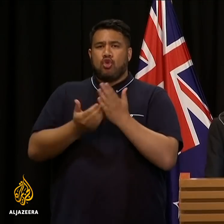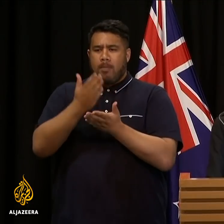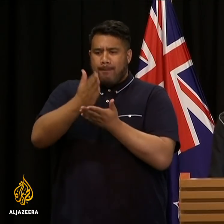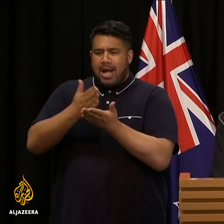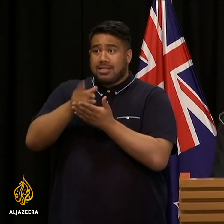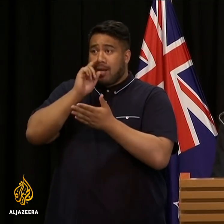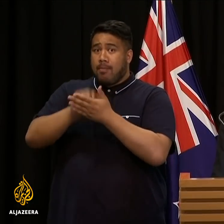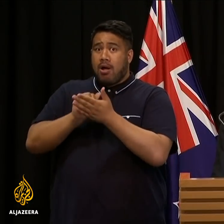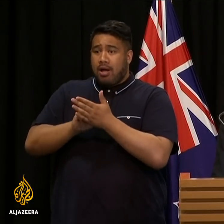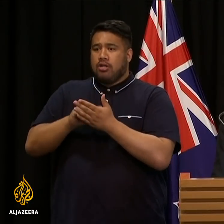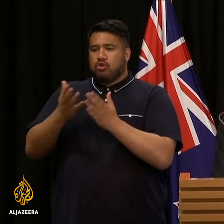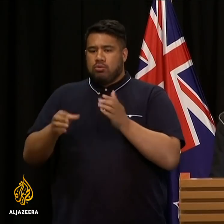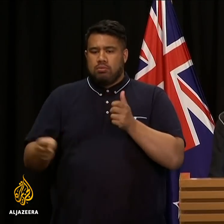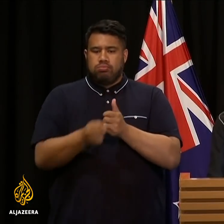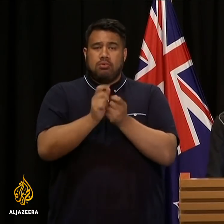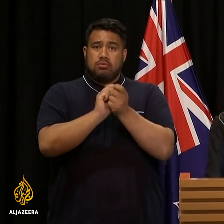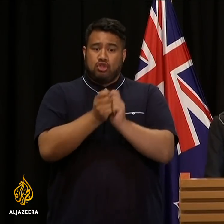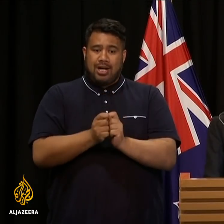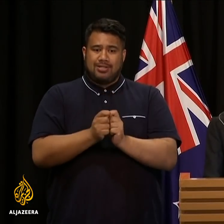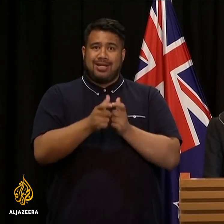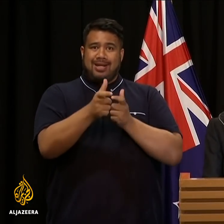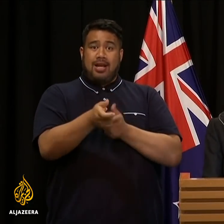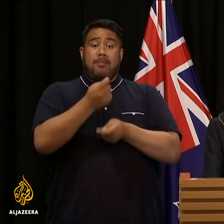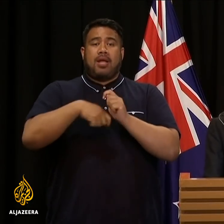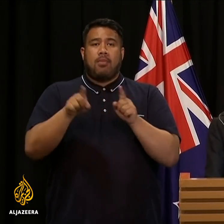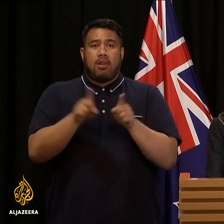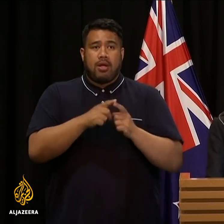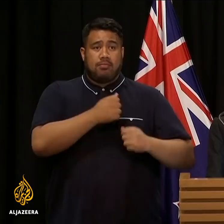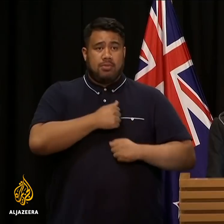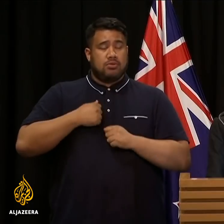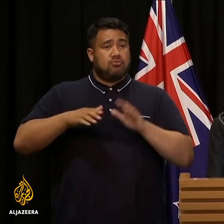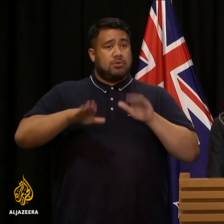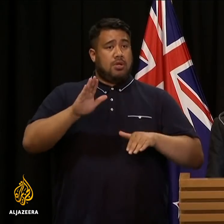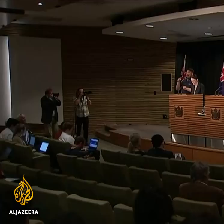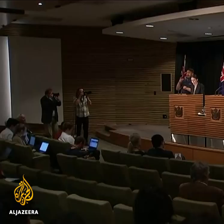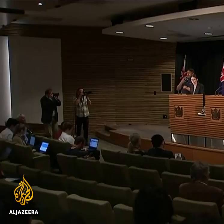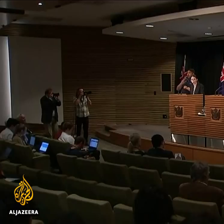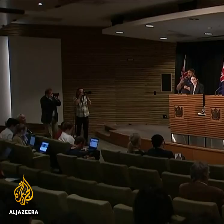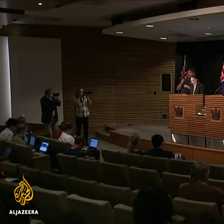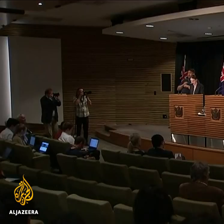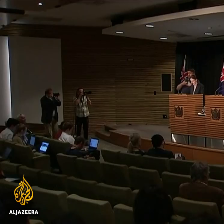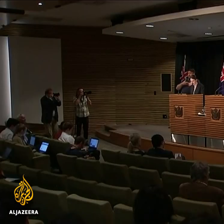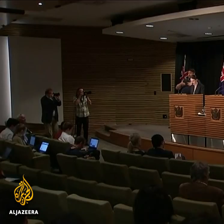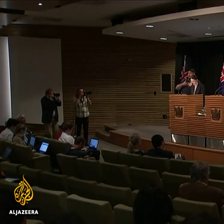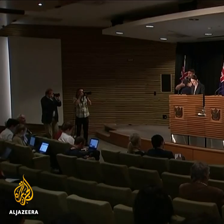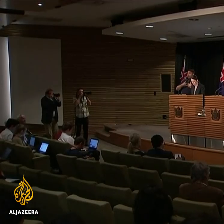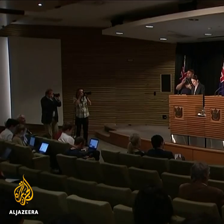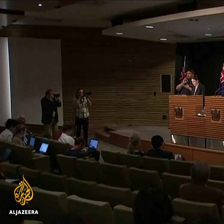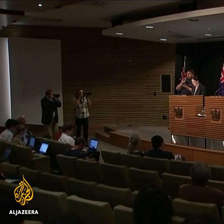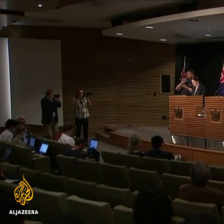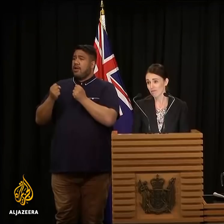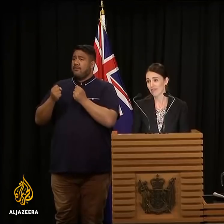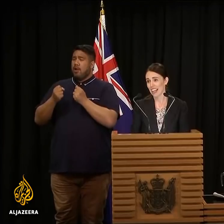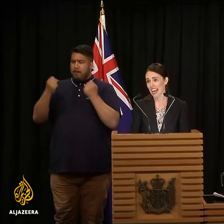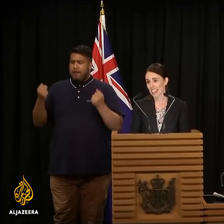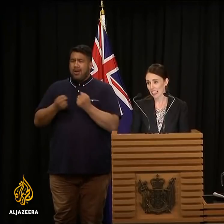other type of firearm into a military-style semi-automatic weapon. Jacinda Ardern expects the laws to be